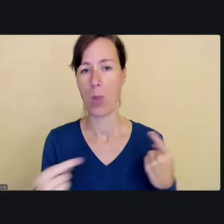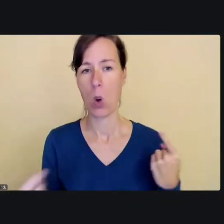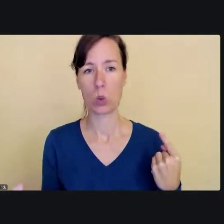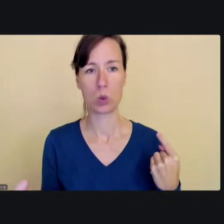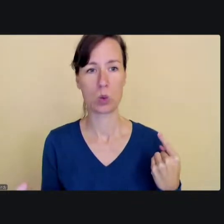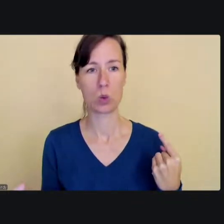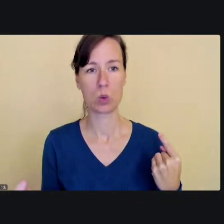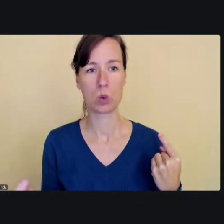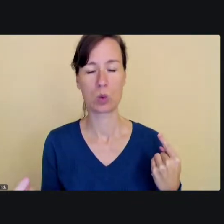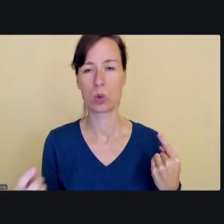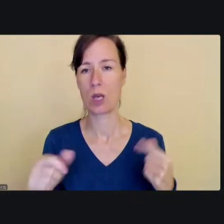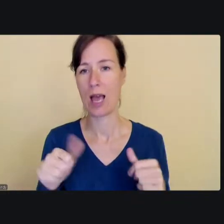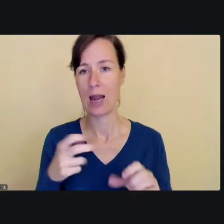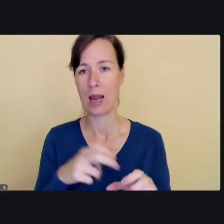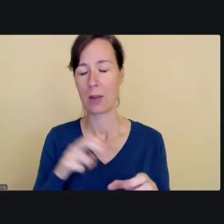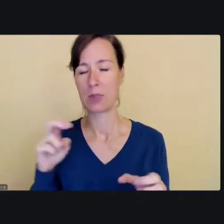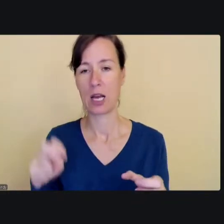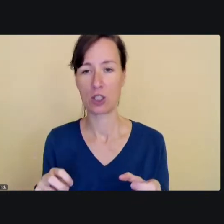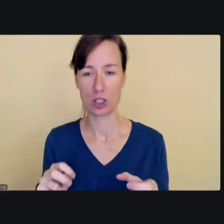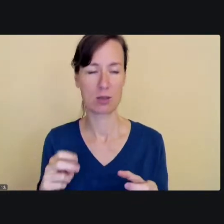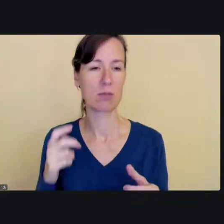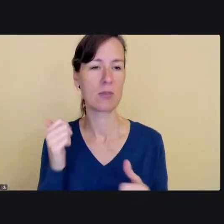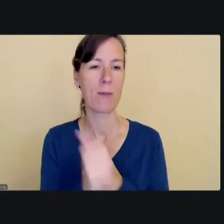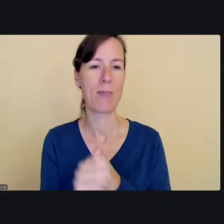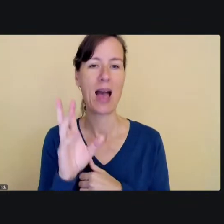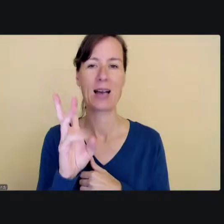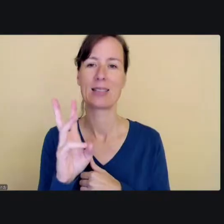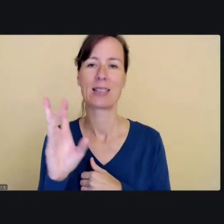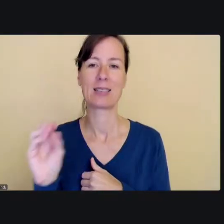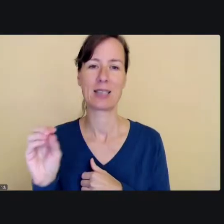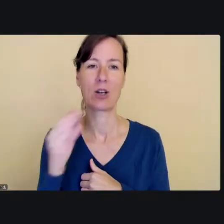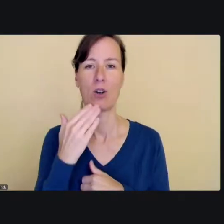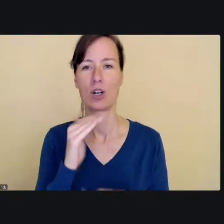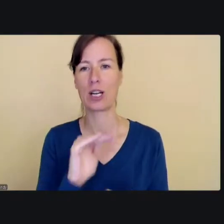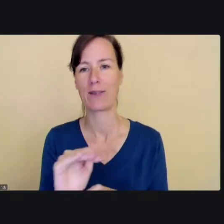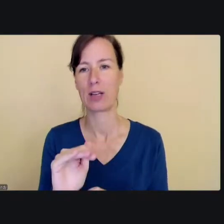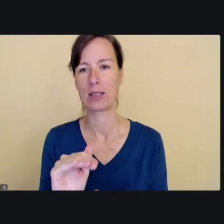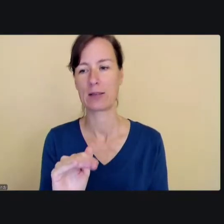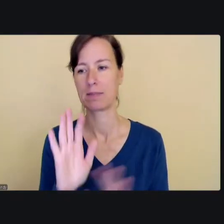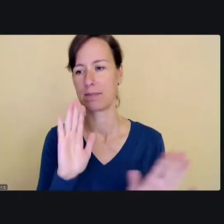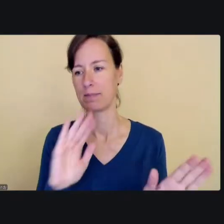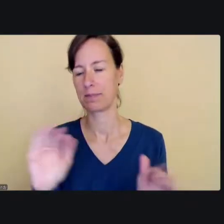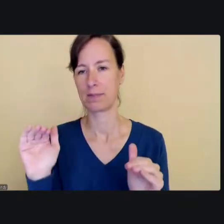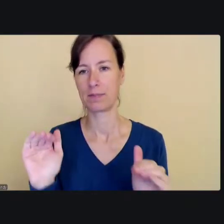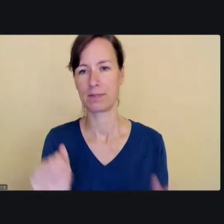Any abstentions? The motion passes 6-0. Have a good evening. Bye.